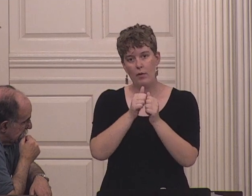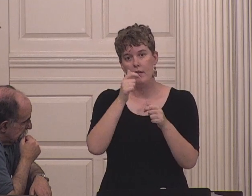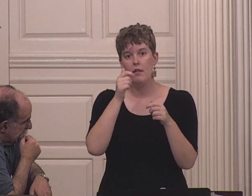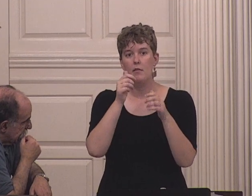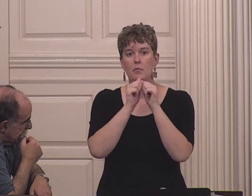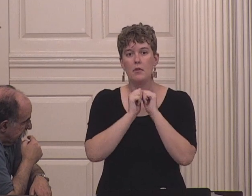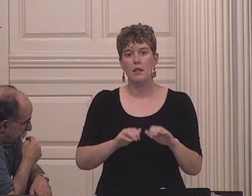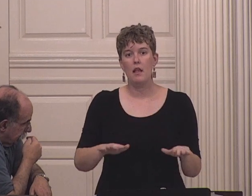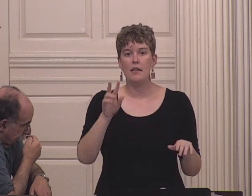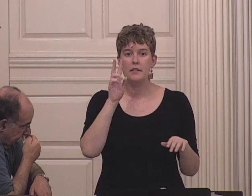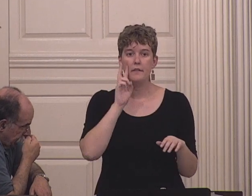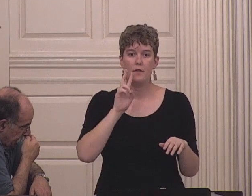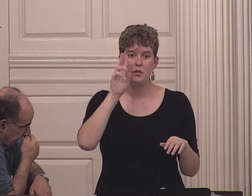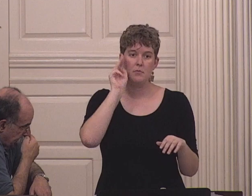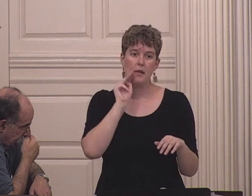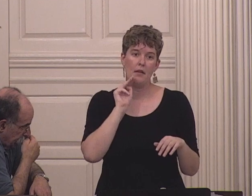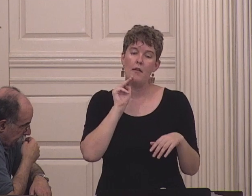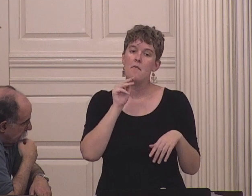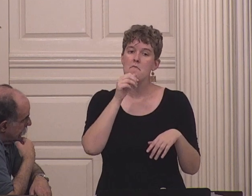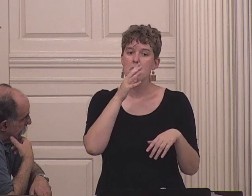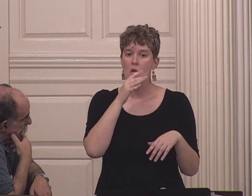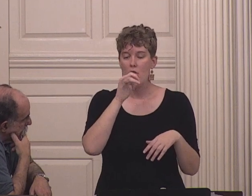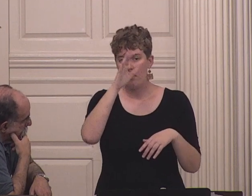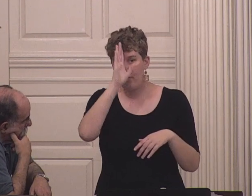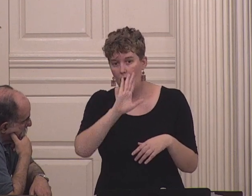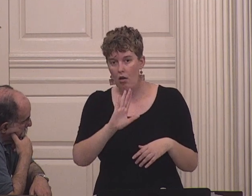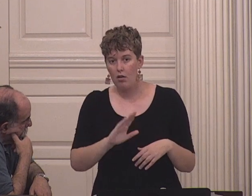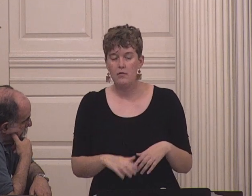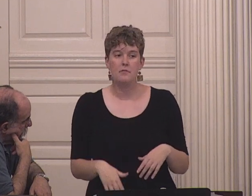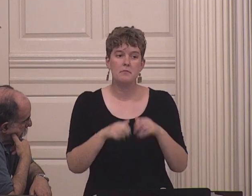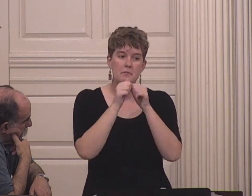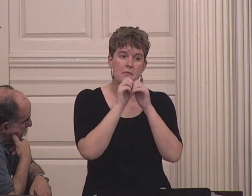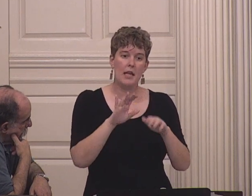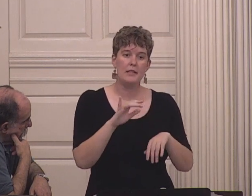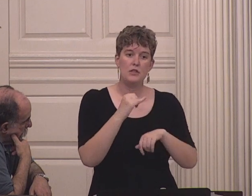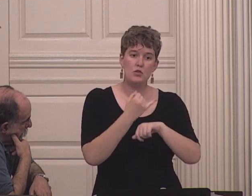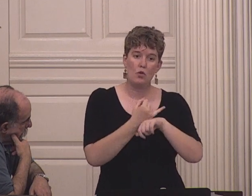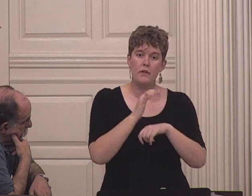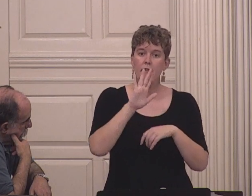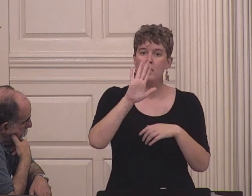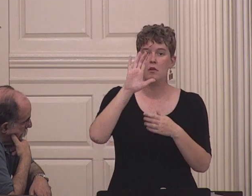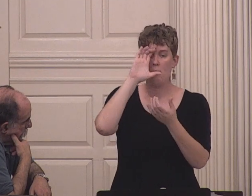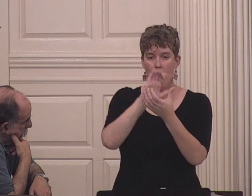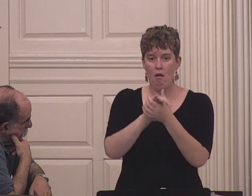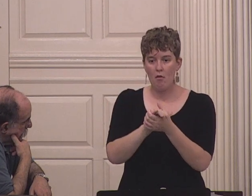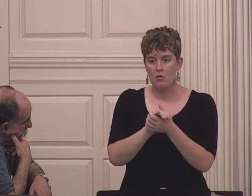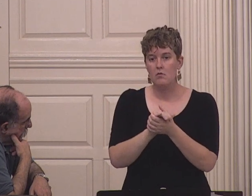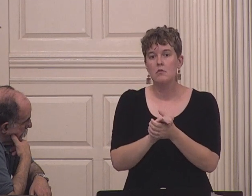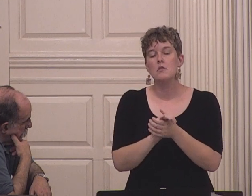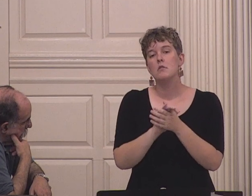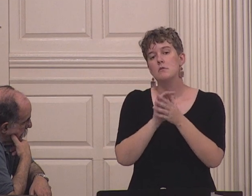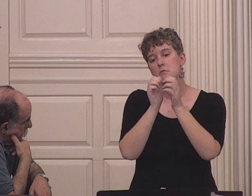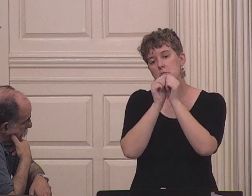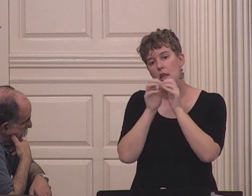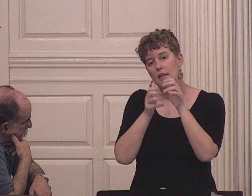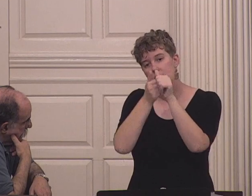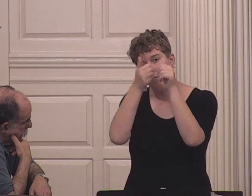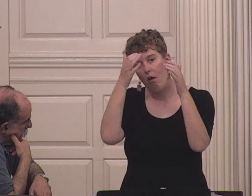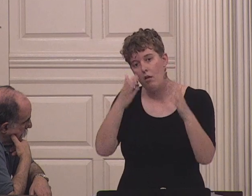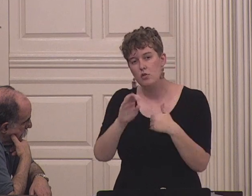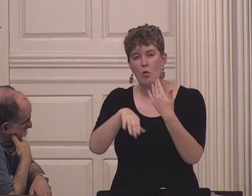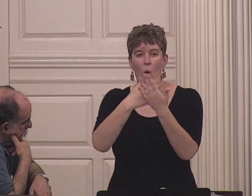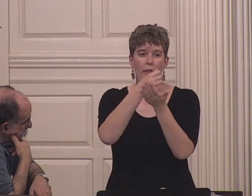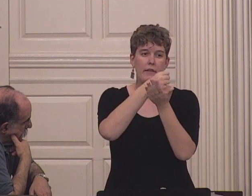Virgin Mary, Mother of God, Blessed Joseph, her spouse, with the blessed apostles and all the